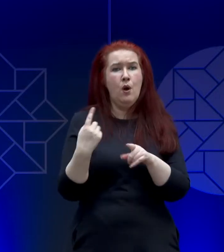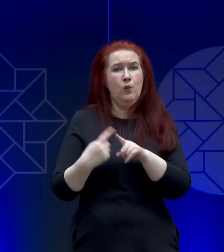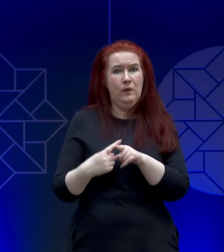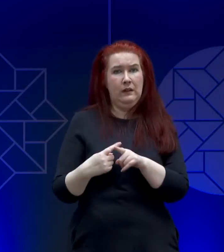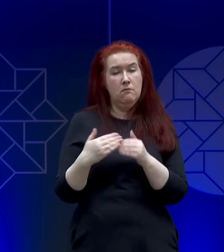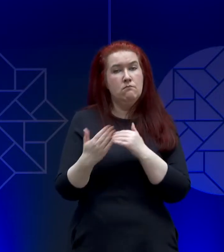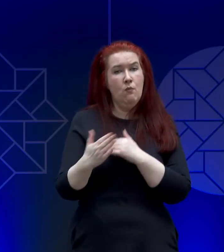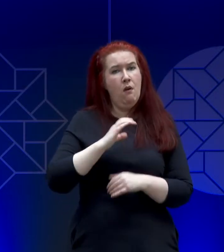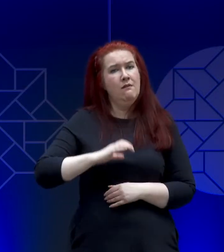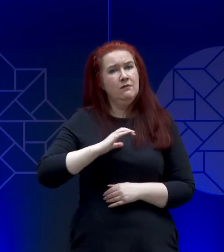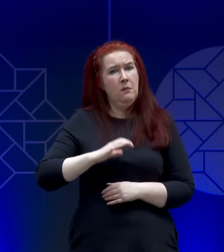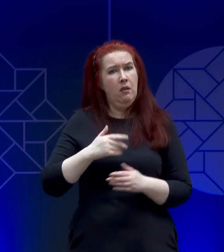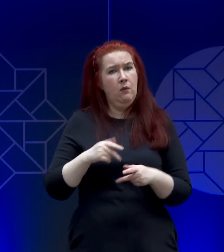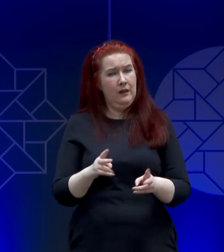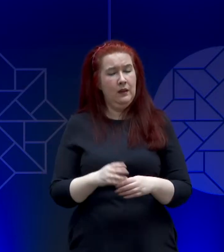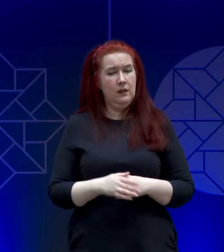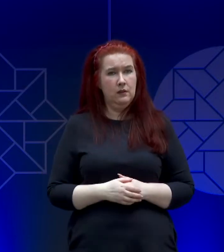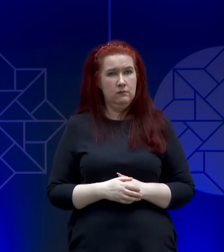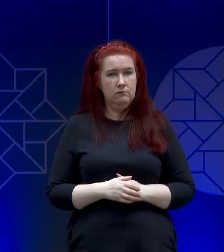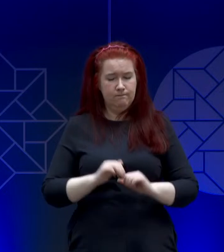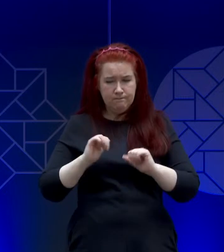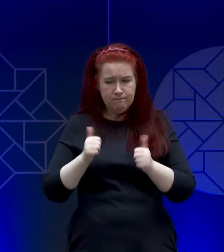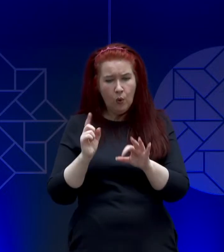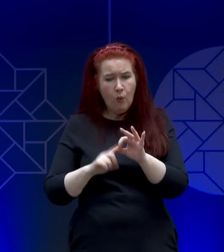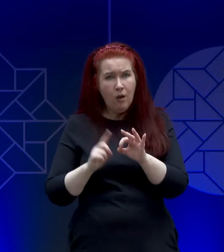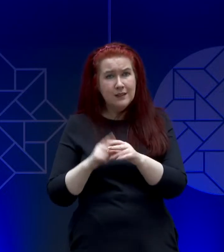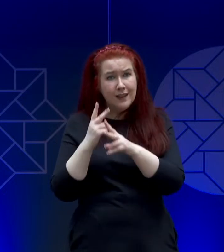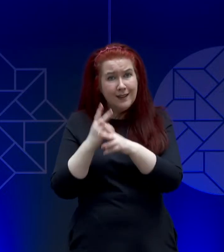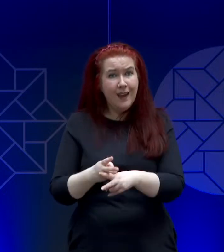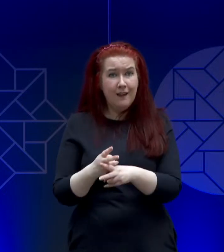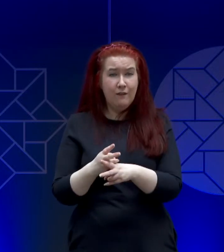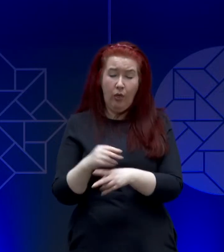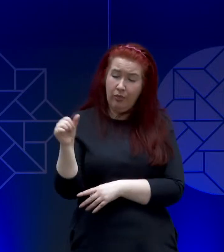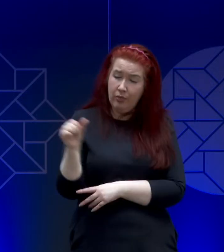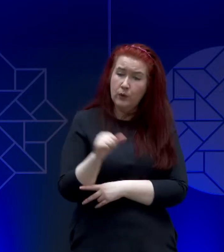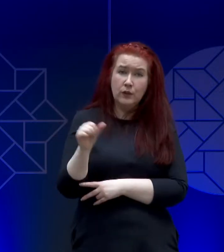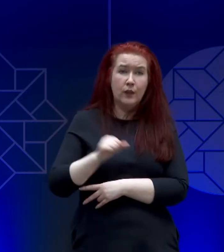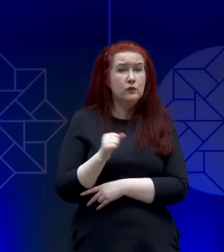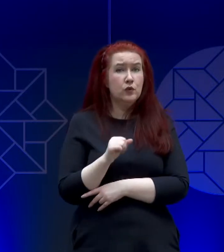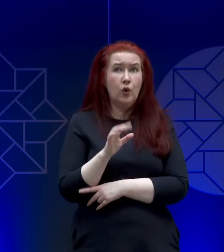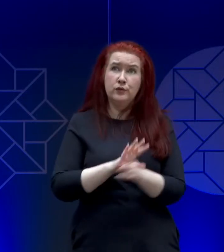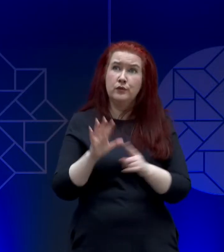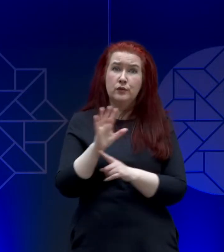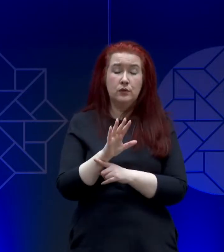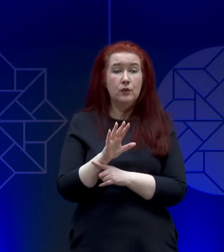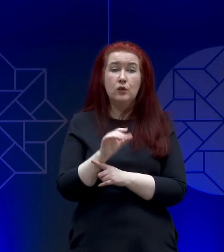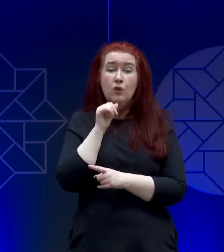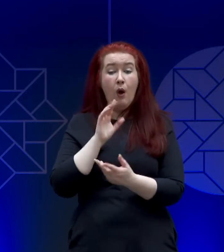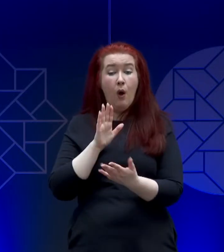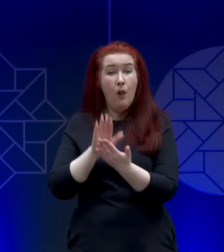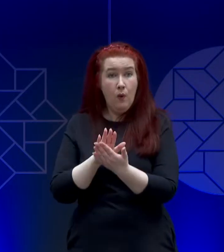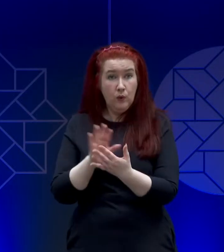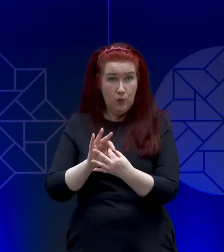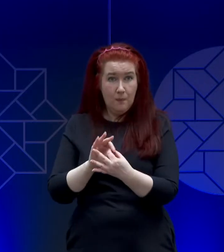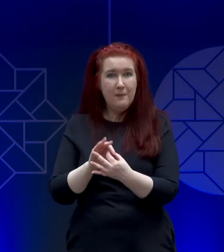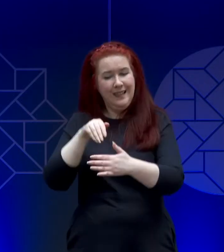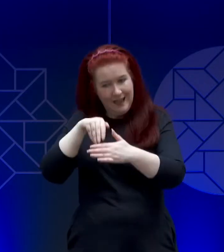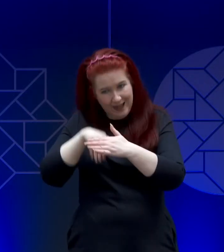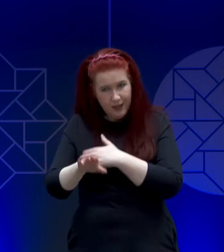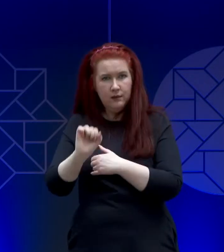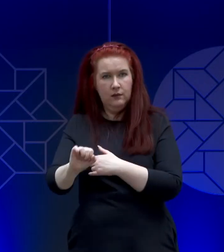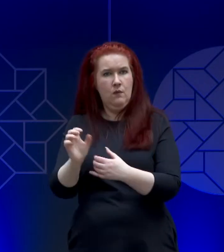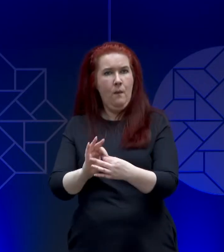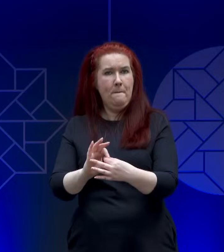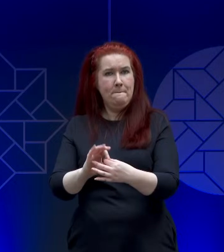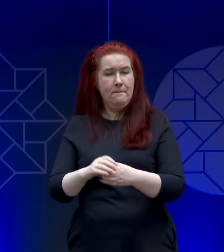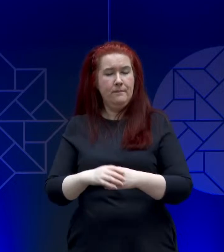comfortably. Quality care for thousands of Scots delivered not simply close to home, but at home. Of